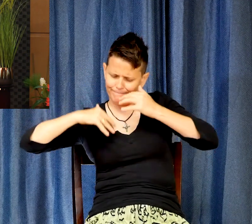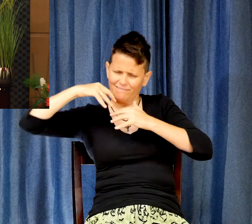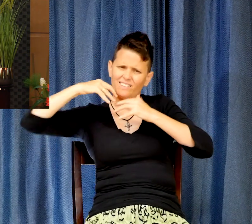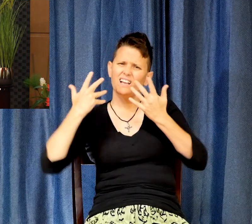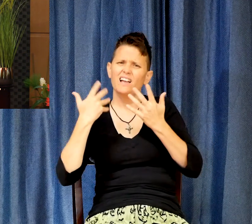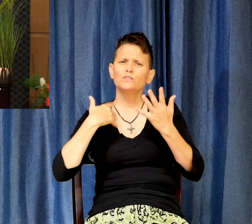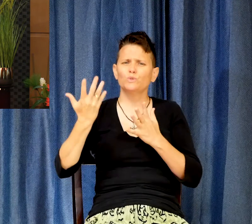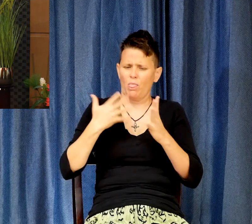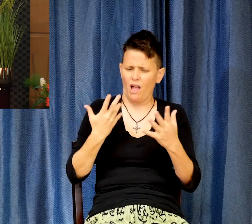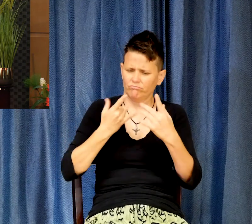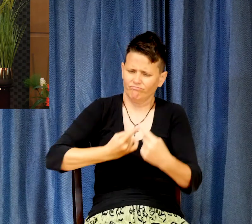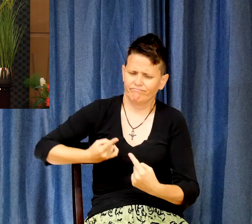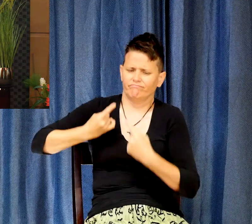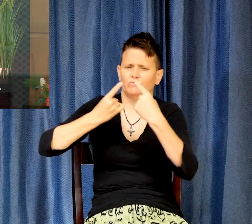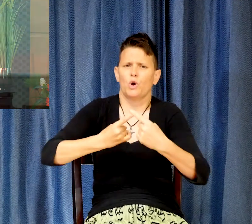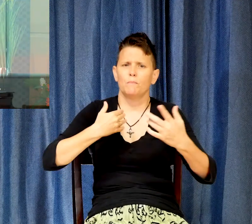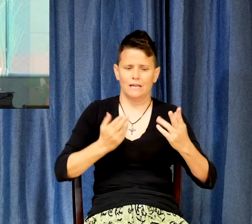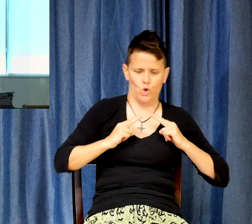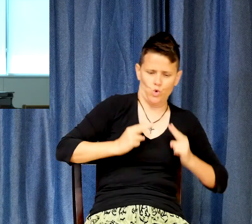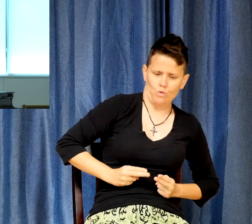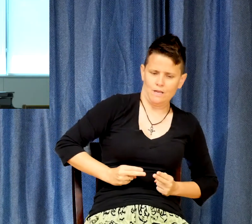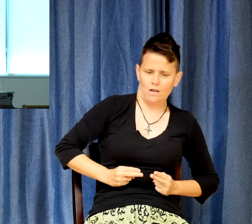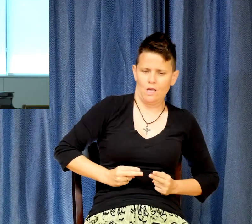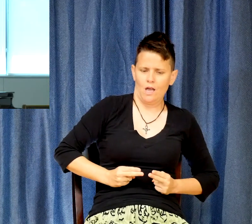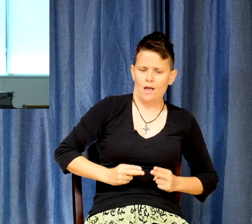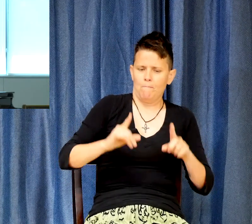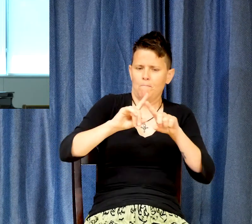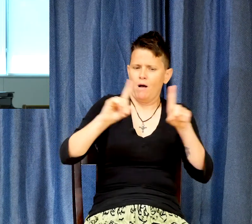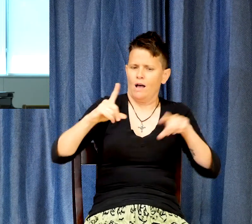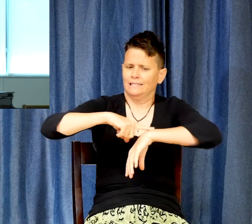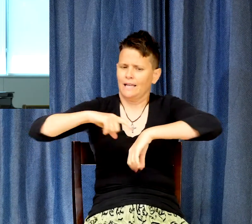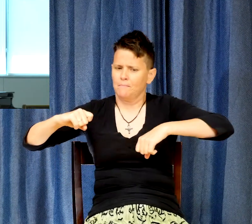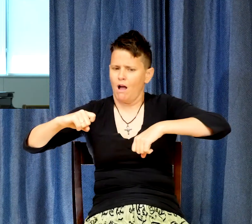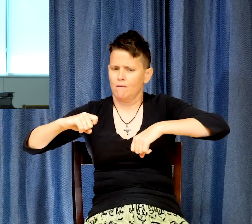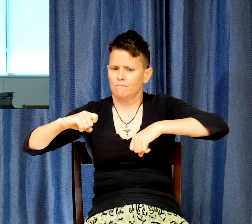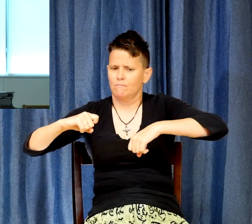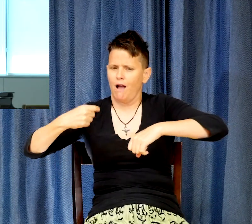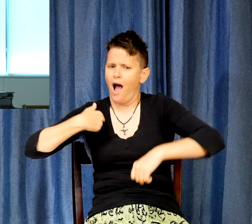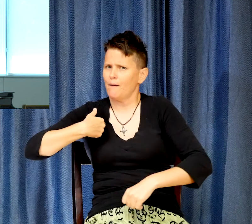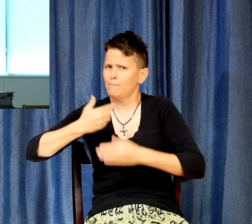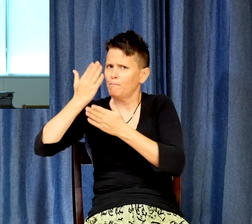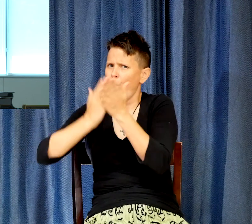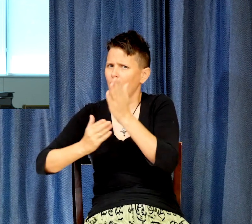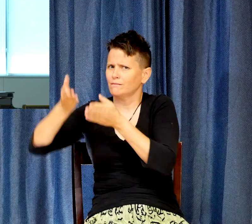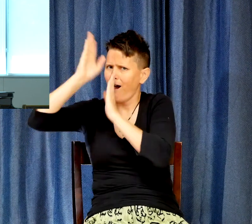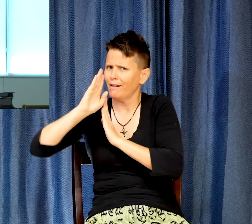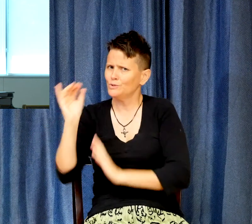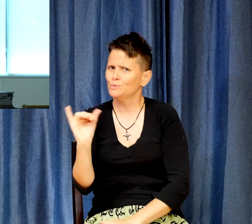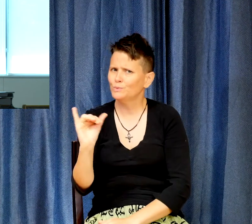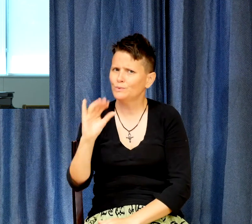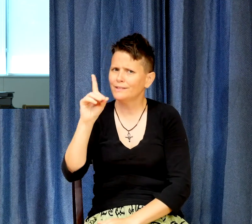being divine. And I realized for me over my life that I can get thrown out of balance when I